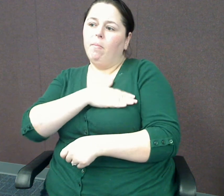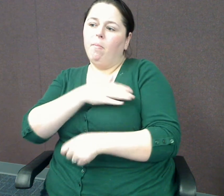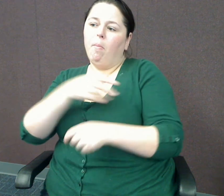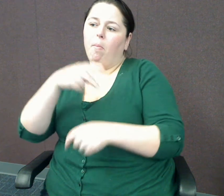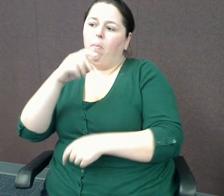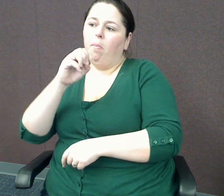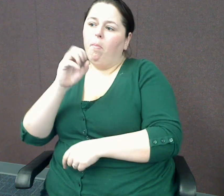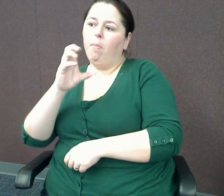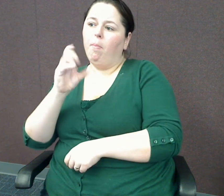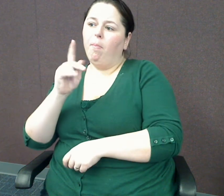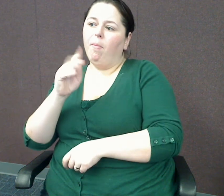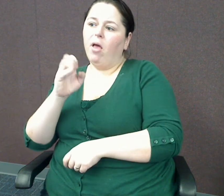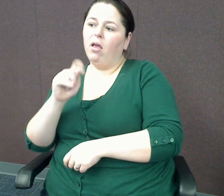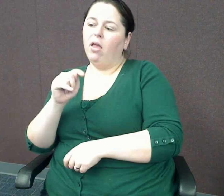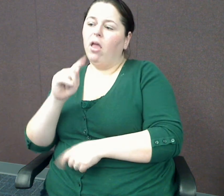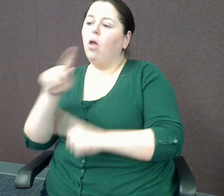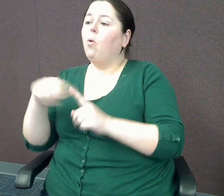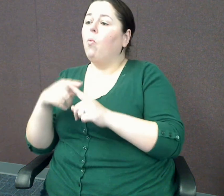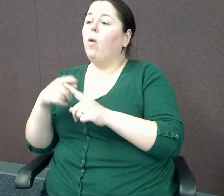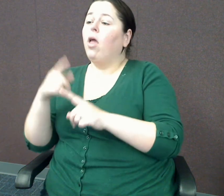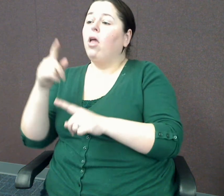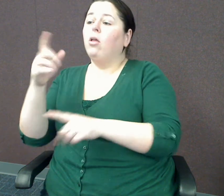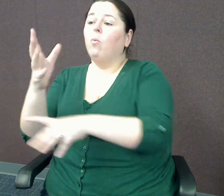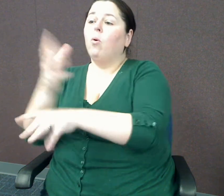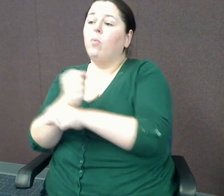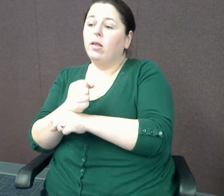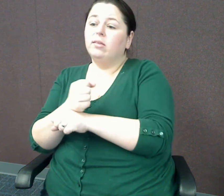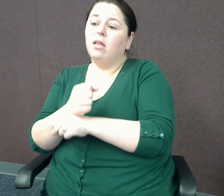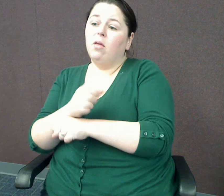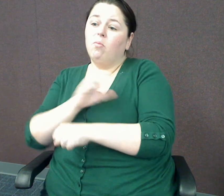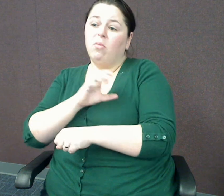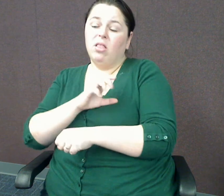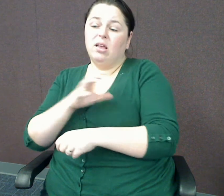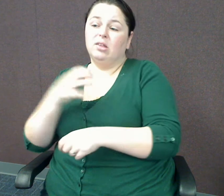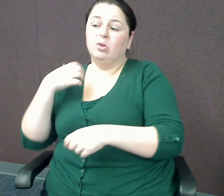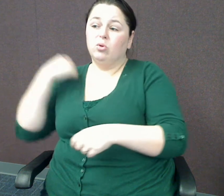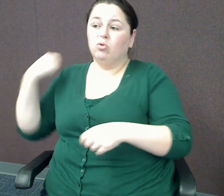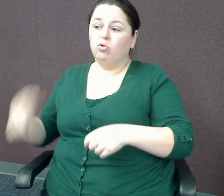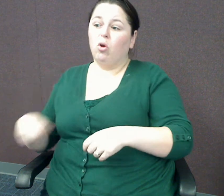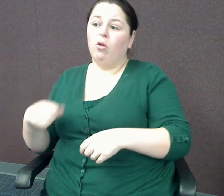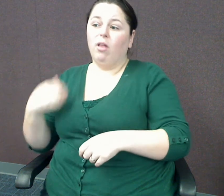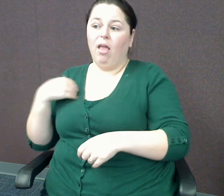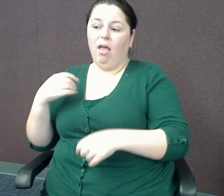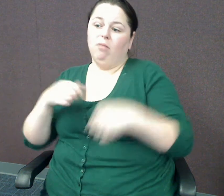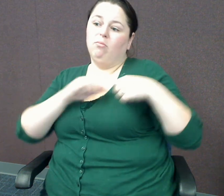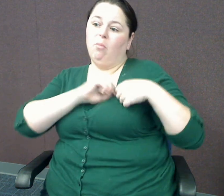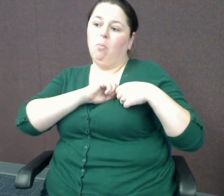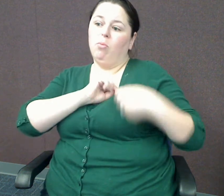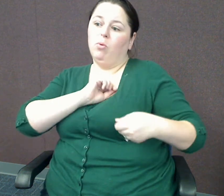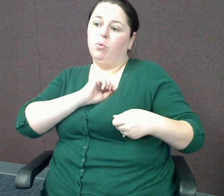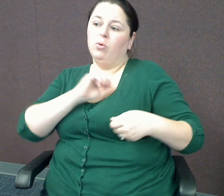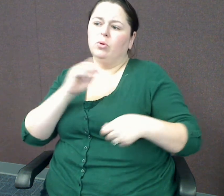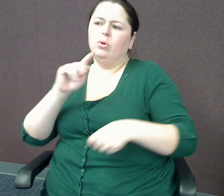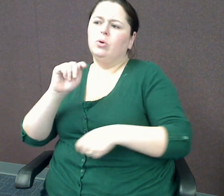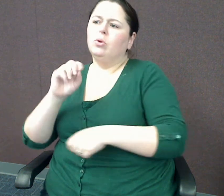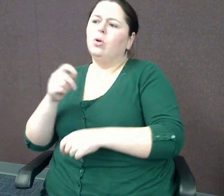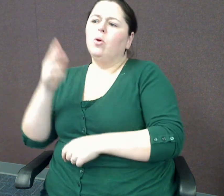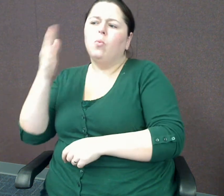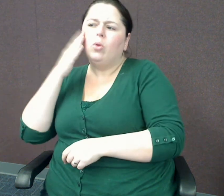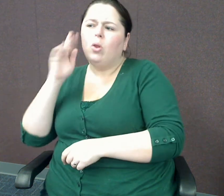And when you were arrested, the police took the shirt off of you and the pocket was torn. We know you raped her. Why don't you go ahead and